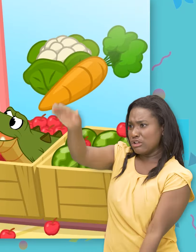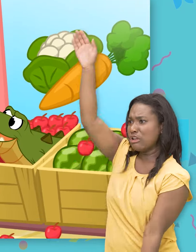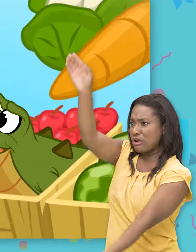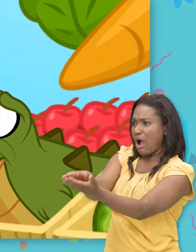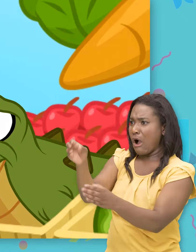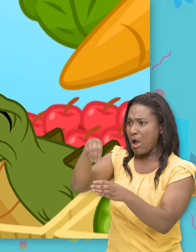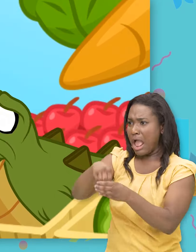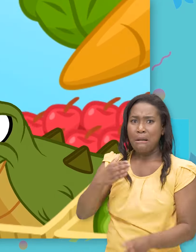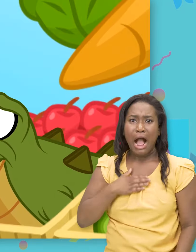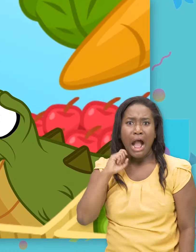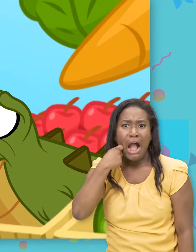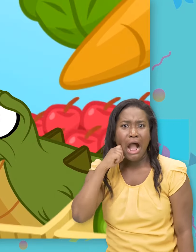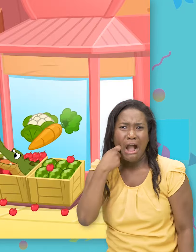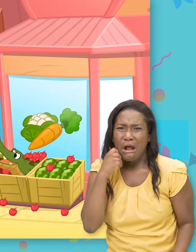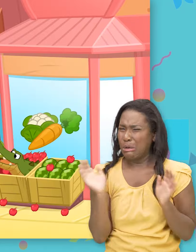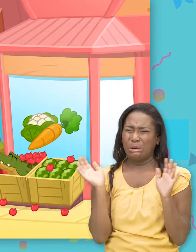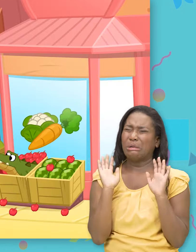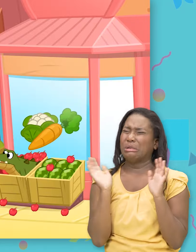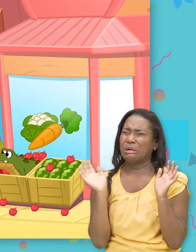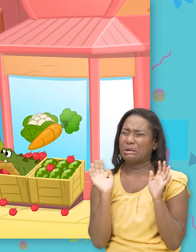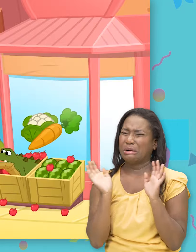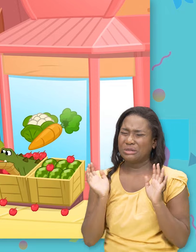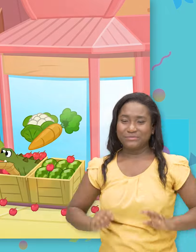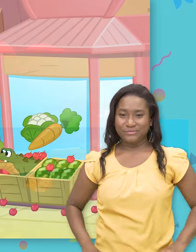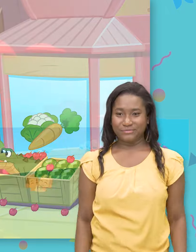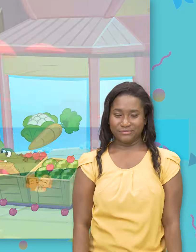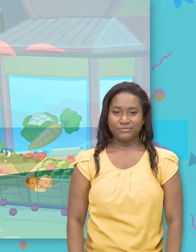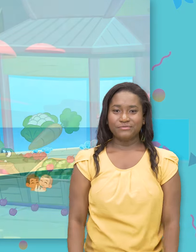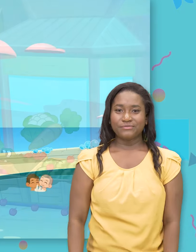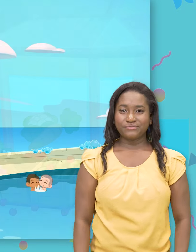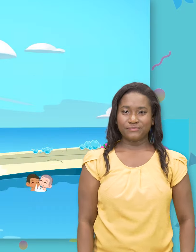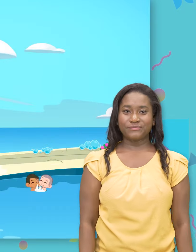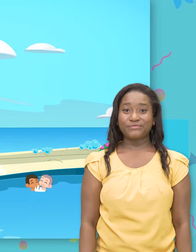There's a crocodile in my apples. Oh, no.